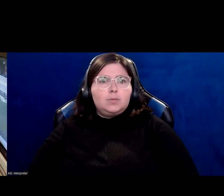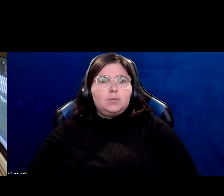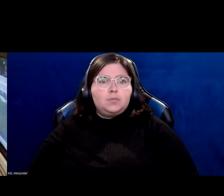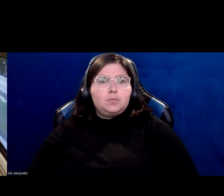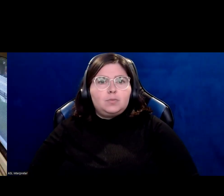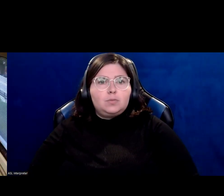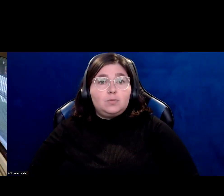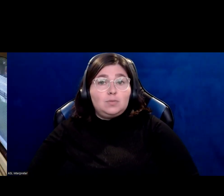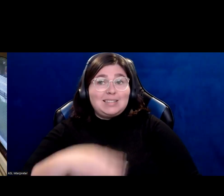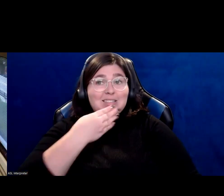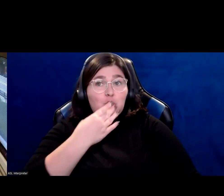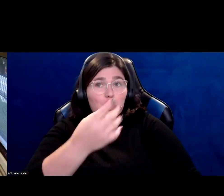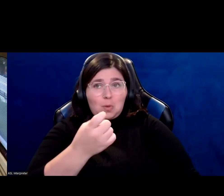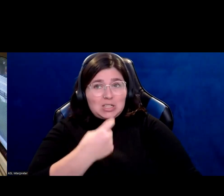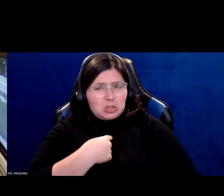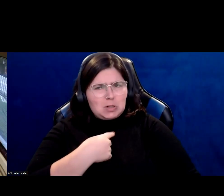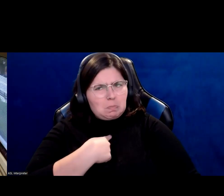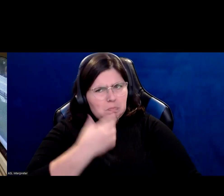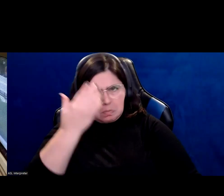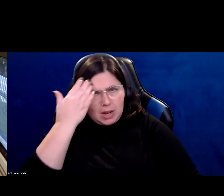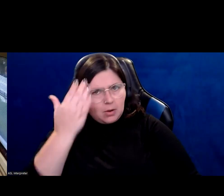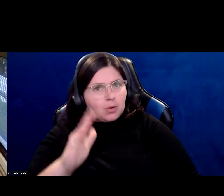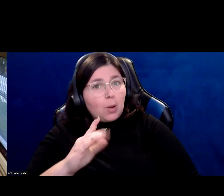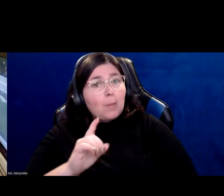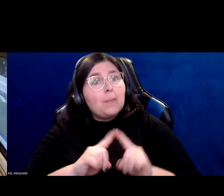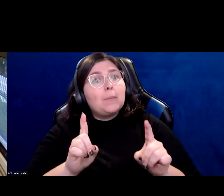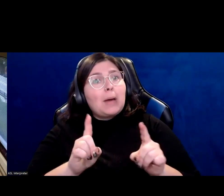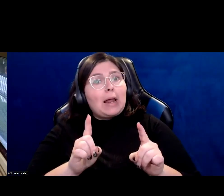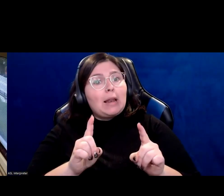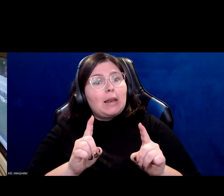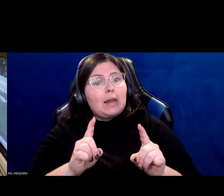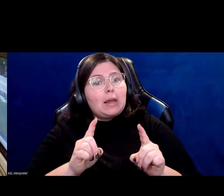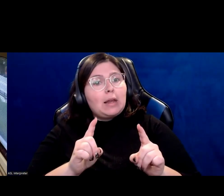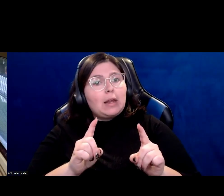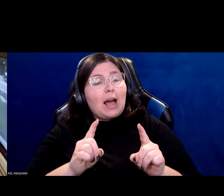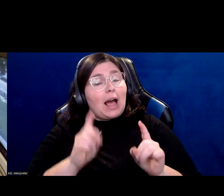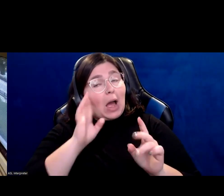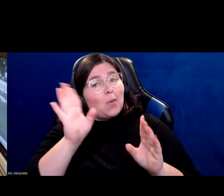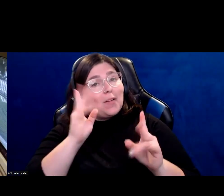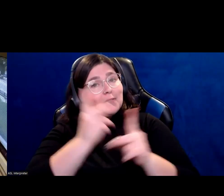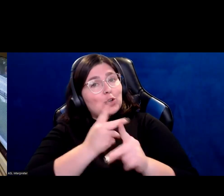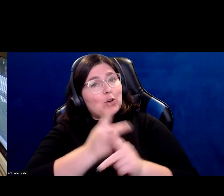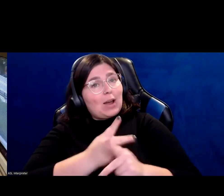It's a good question. I actually do not know, but I'll find out.